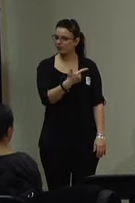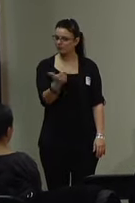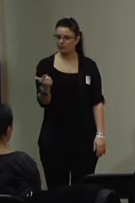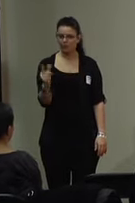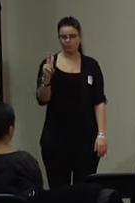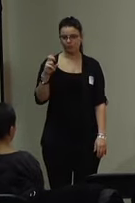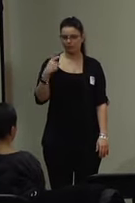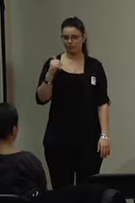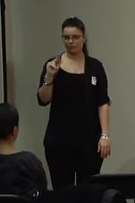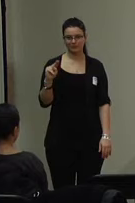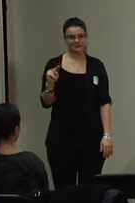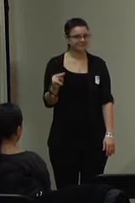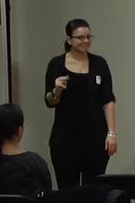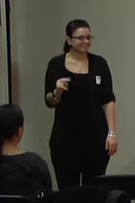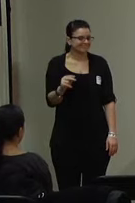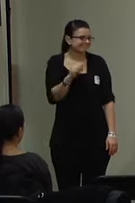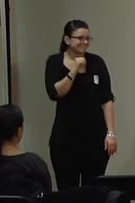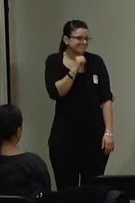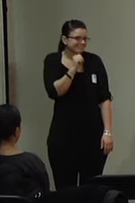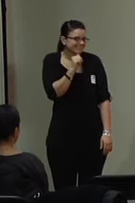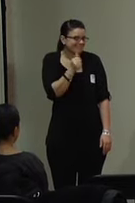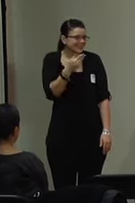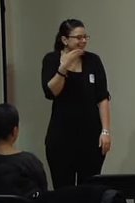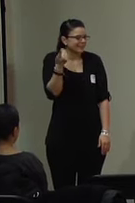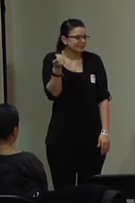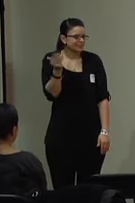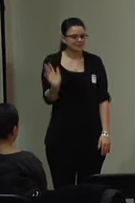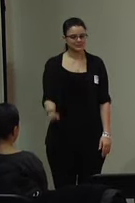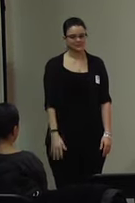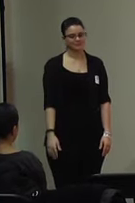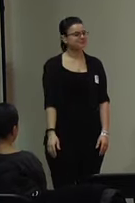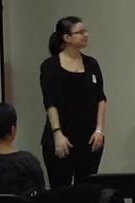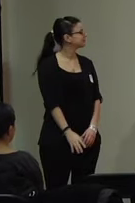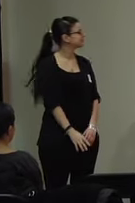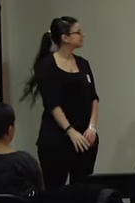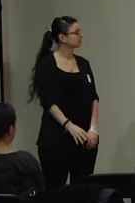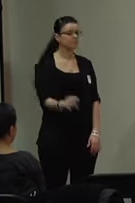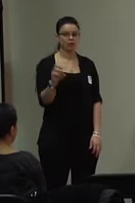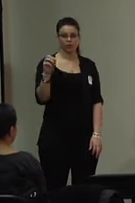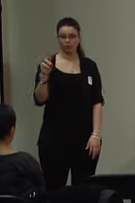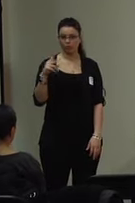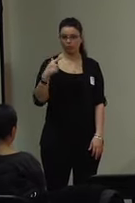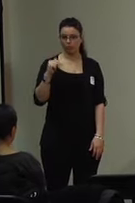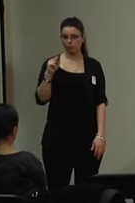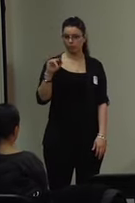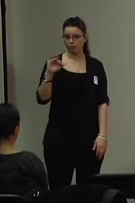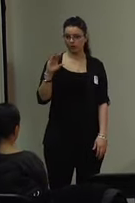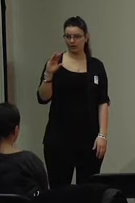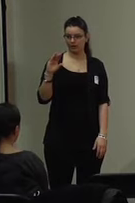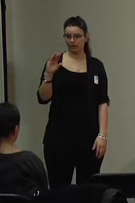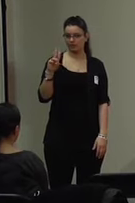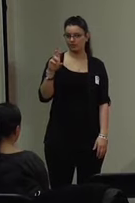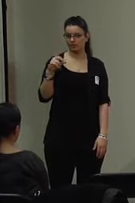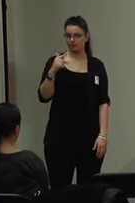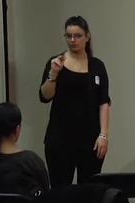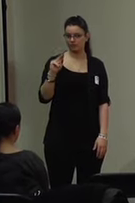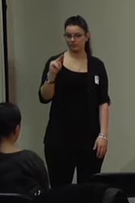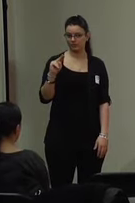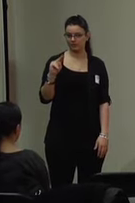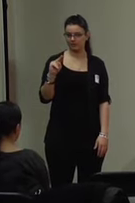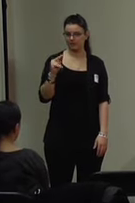great. So if you look for sugar that's either labeled as organic or labeled as vegan, you'll make sure that your